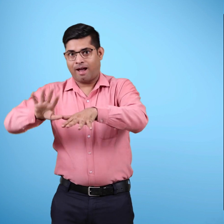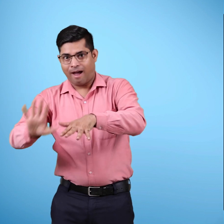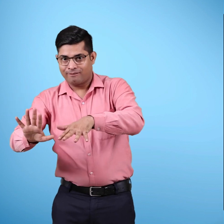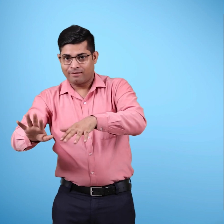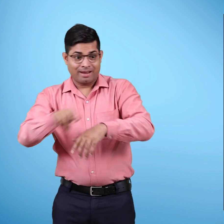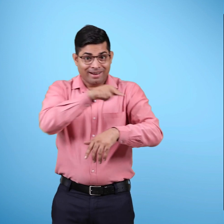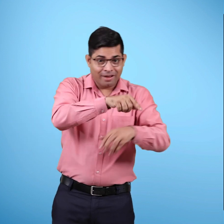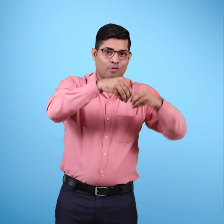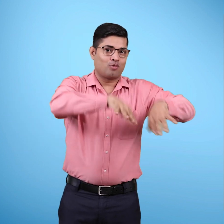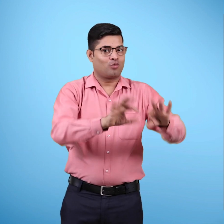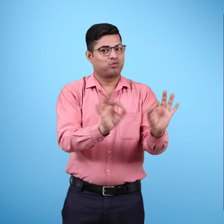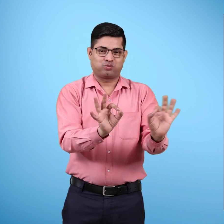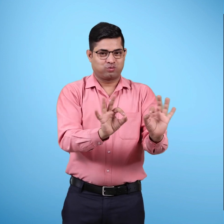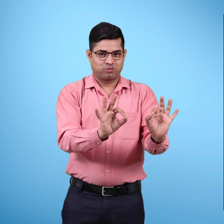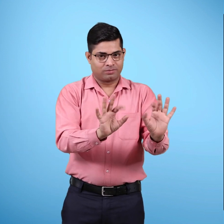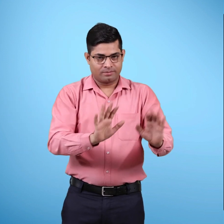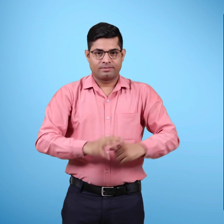Both the plants are watered regularly,